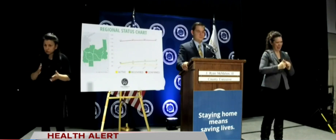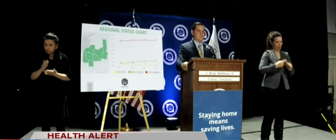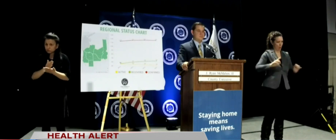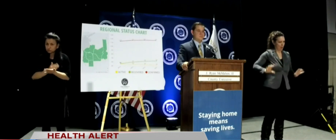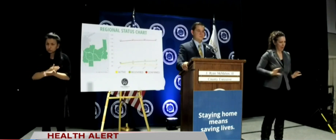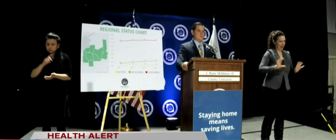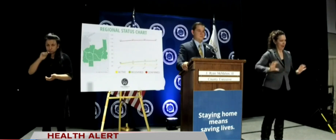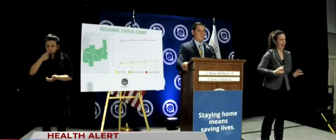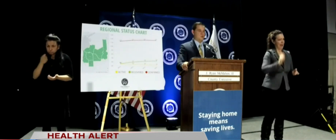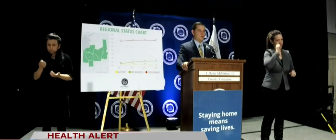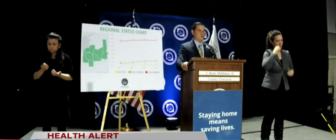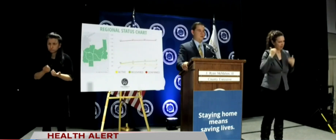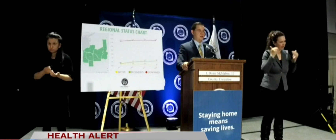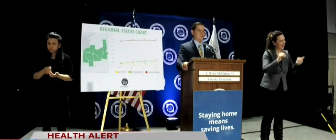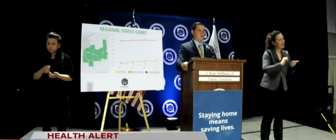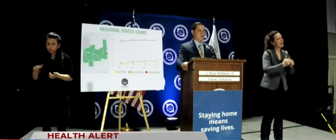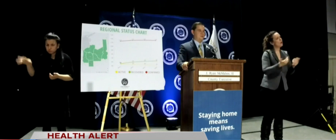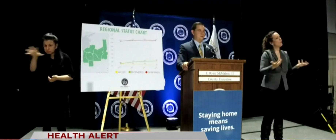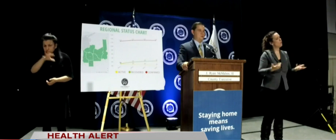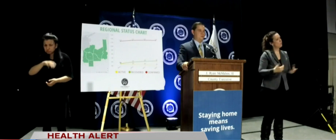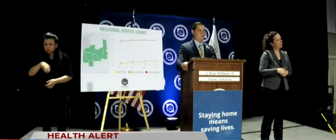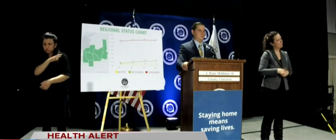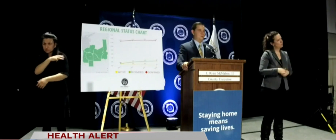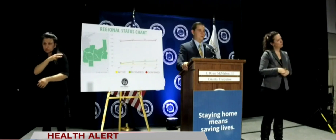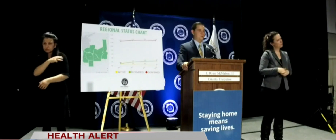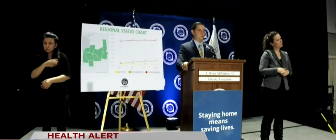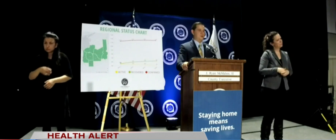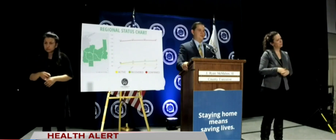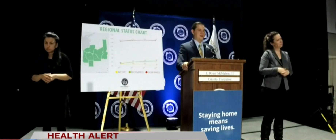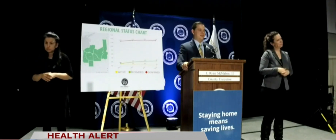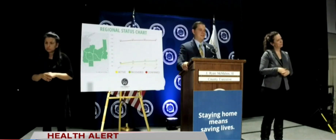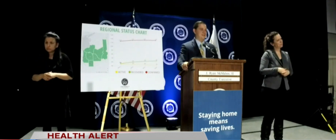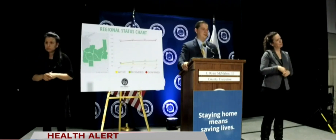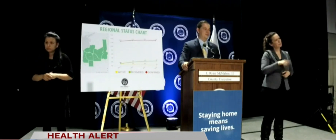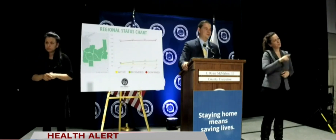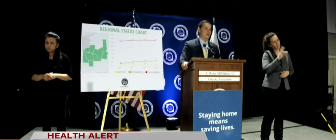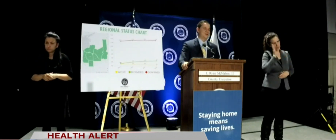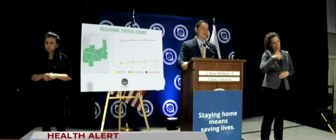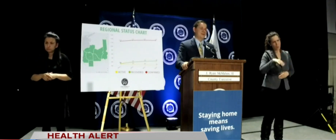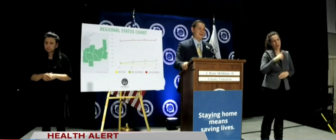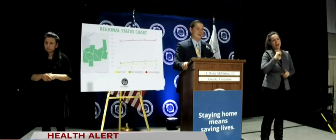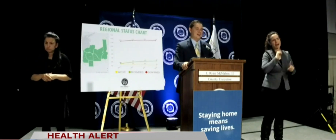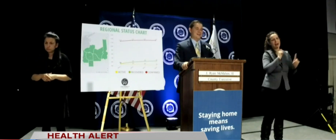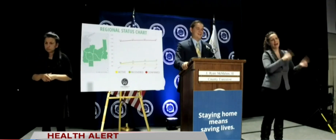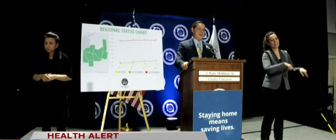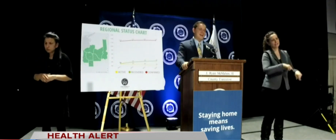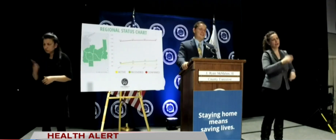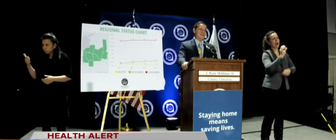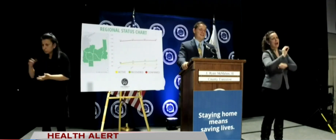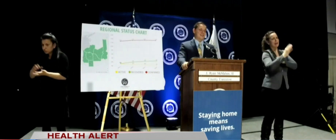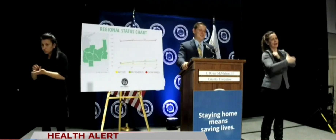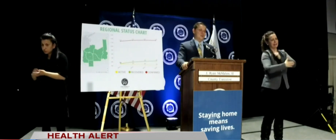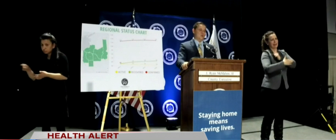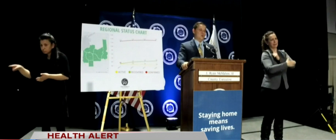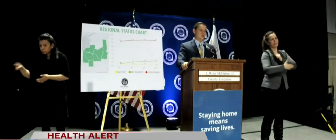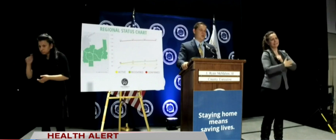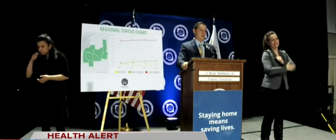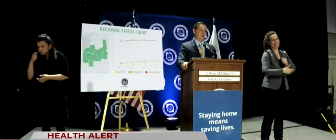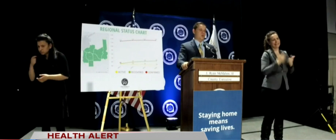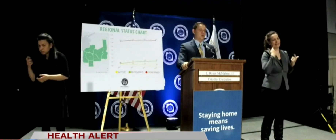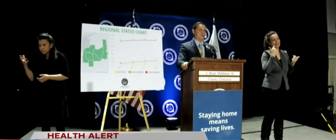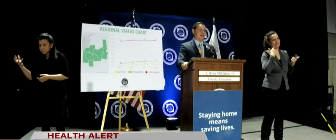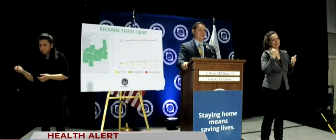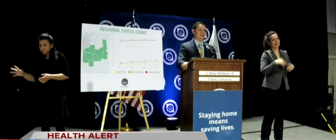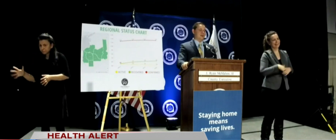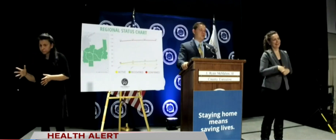people? Trish, you know the answer to that. We're special in Onondaga County. So I think,